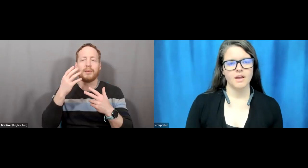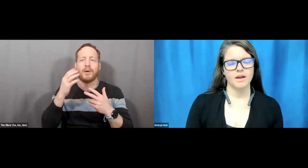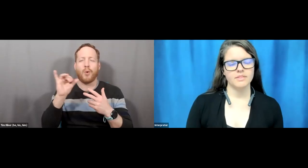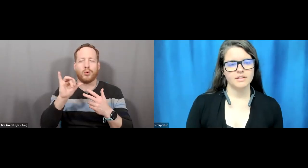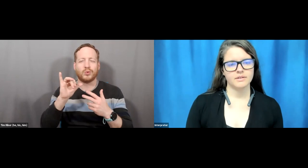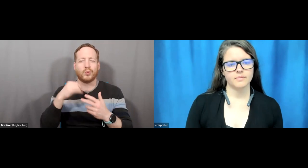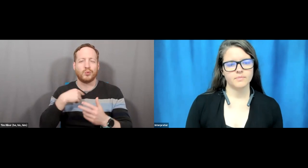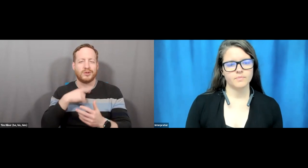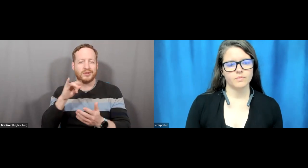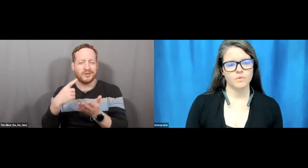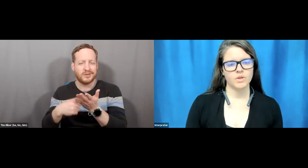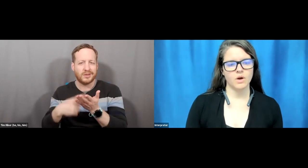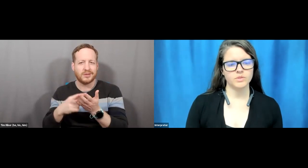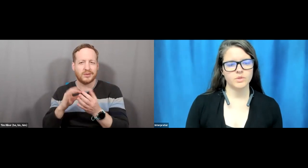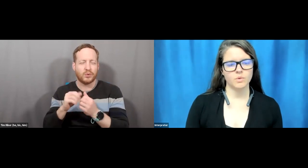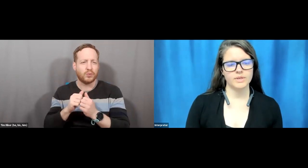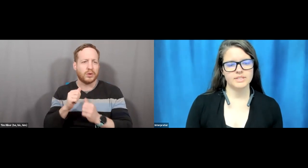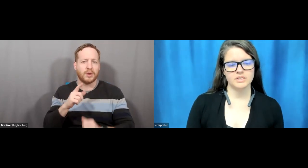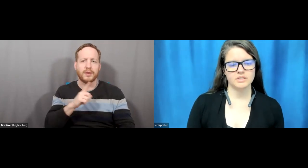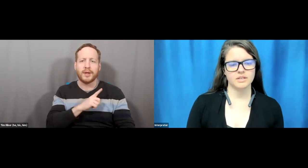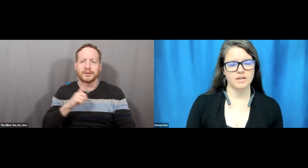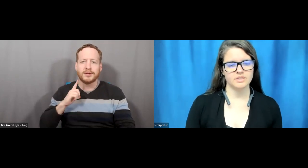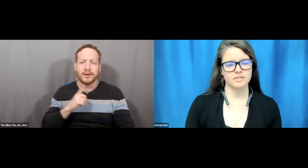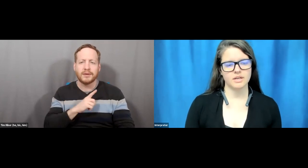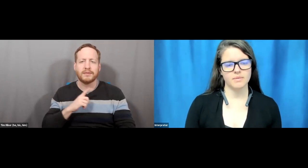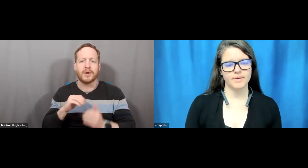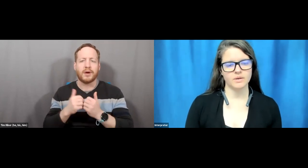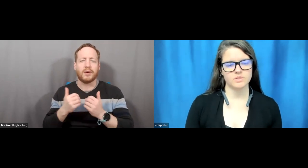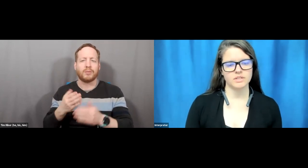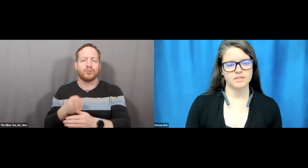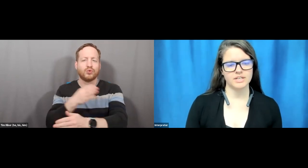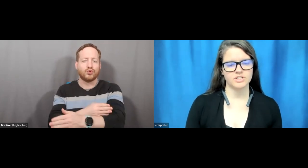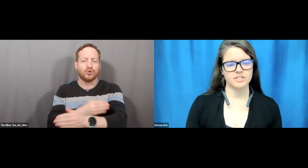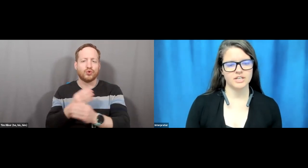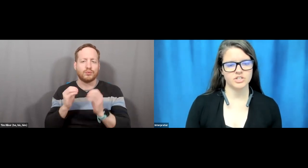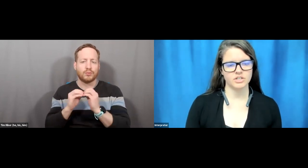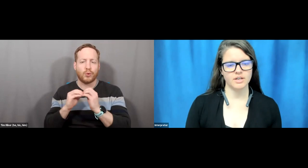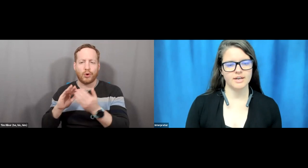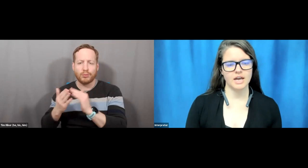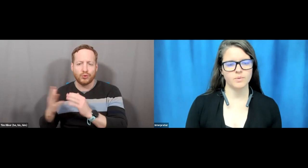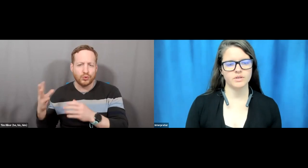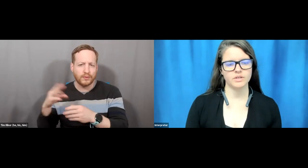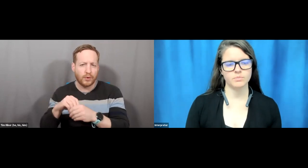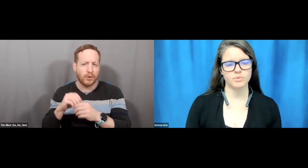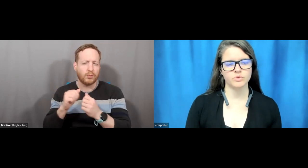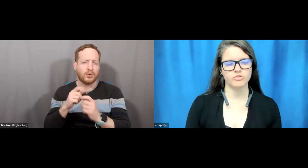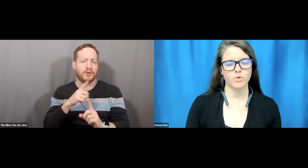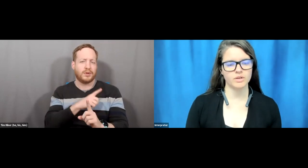I think we did discuss about legislation and how we could improve more